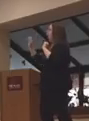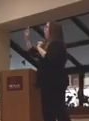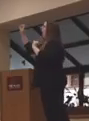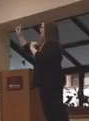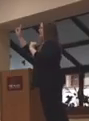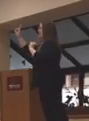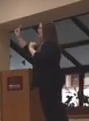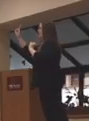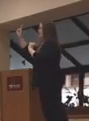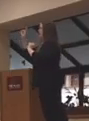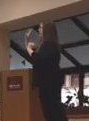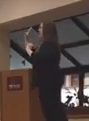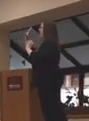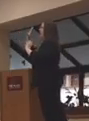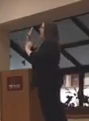comment.